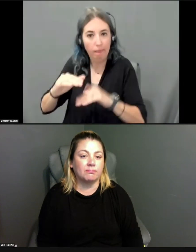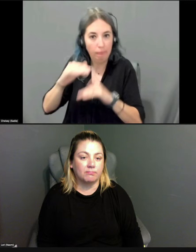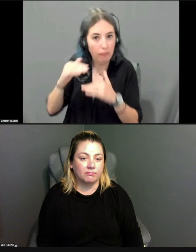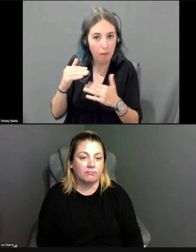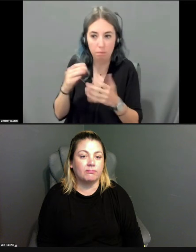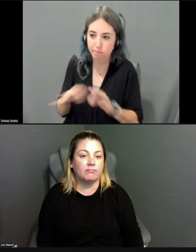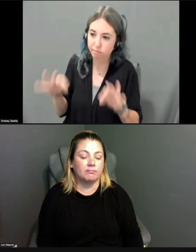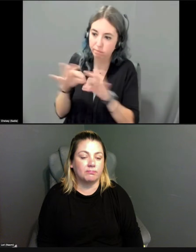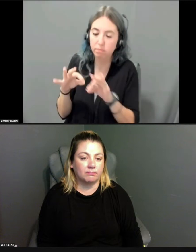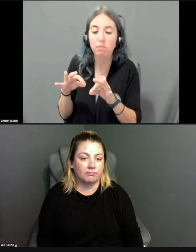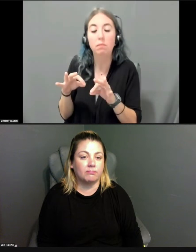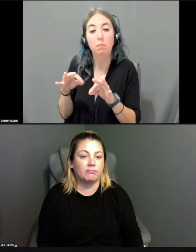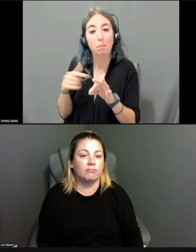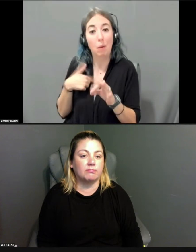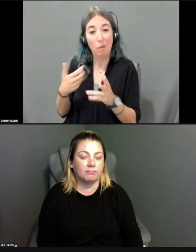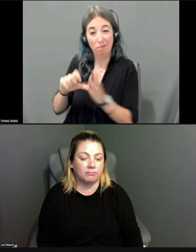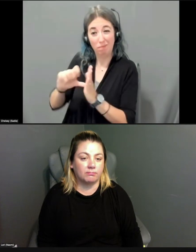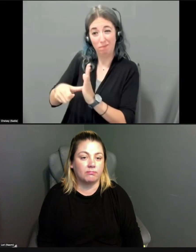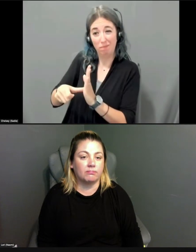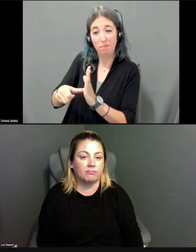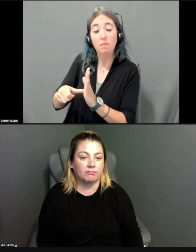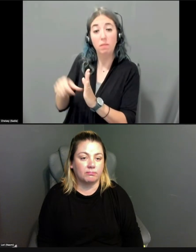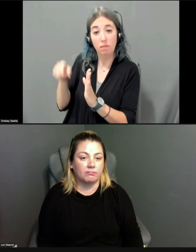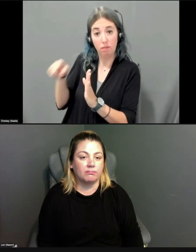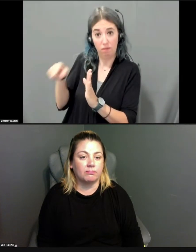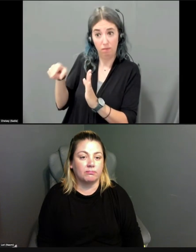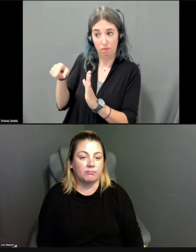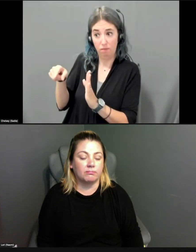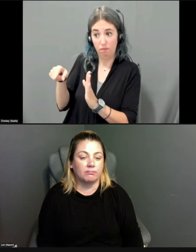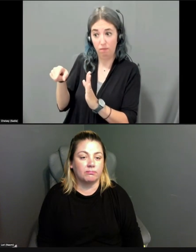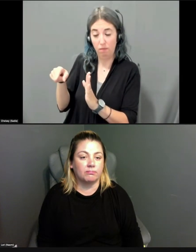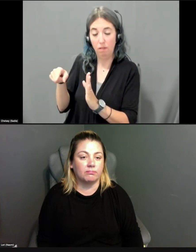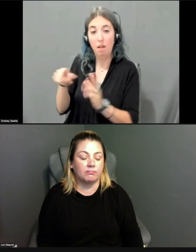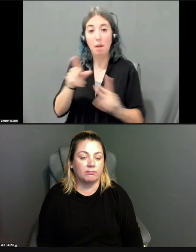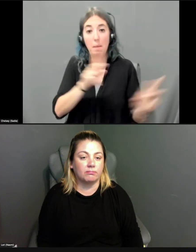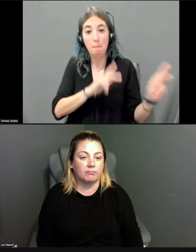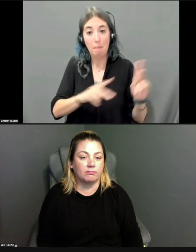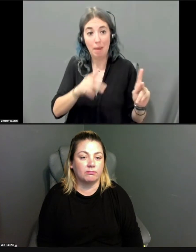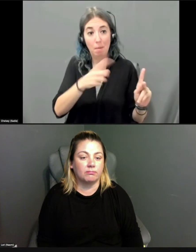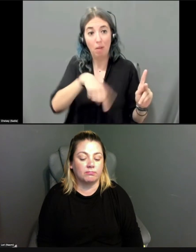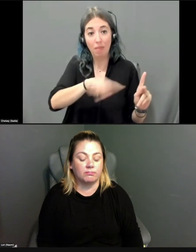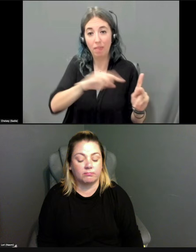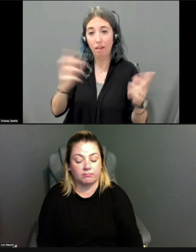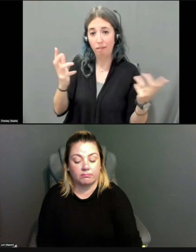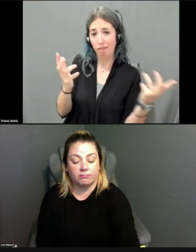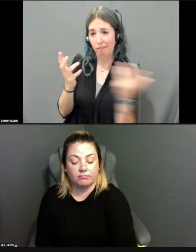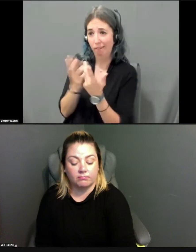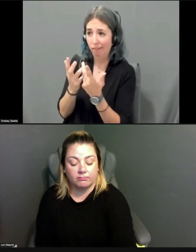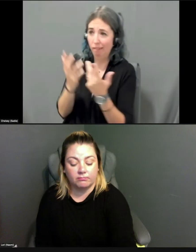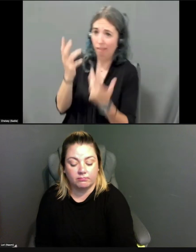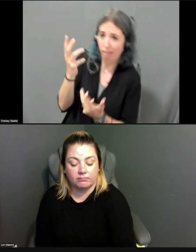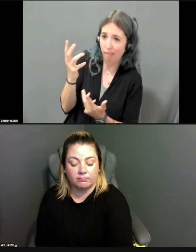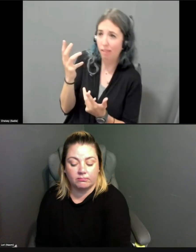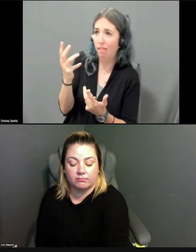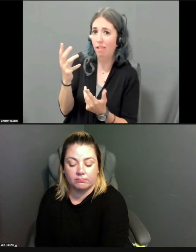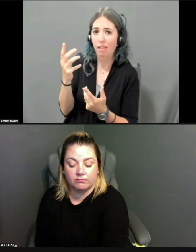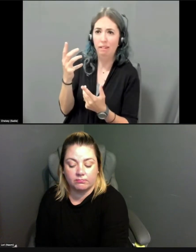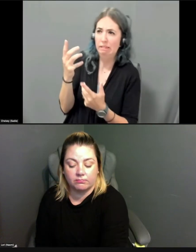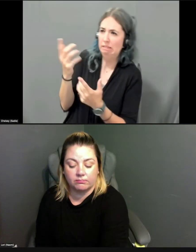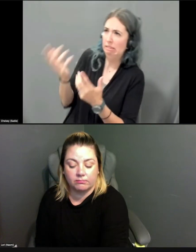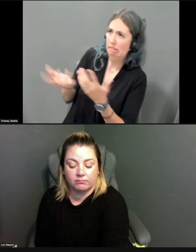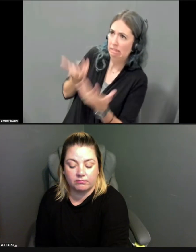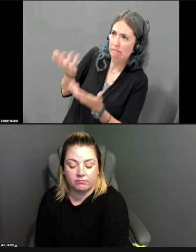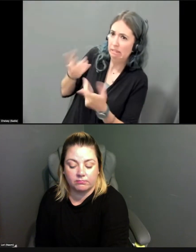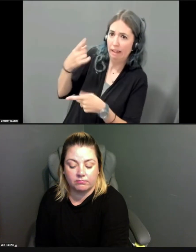culture is that it oppresses people who don't necessarily match up to what we view as the